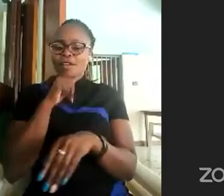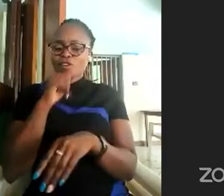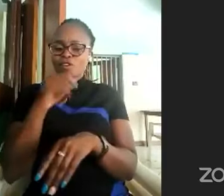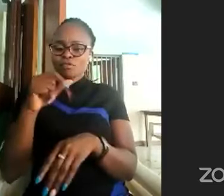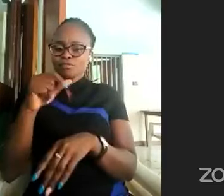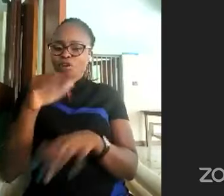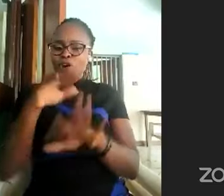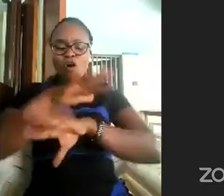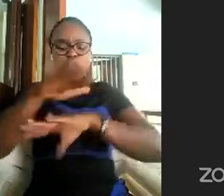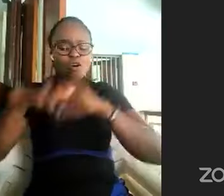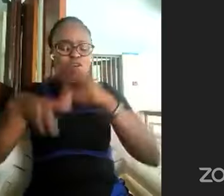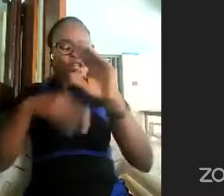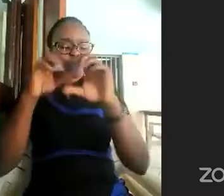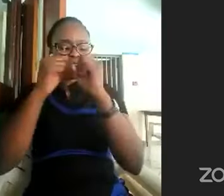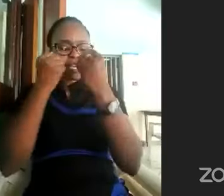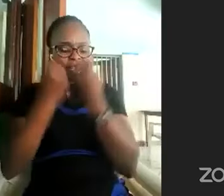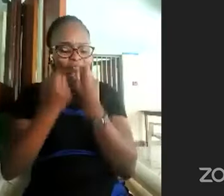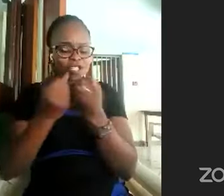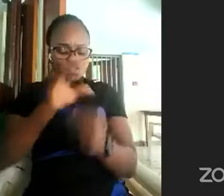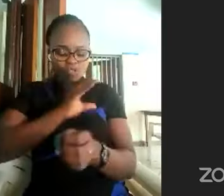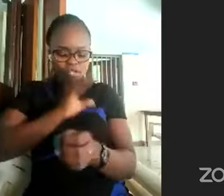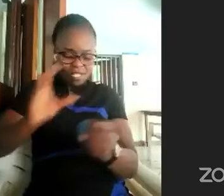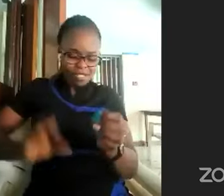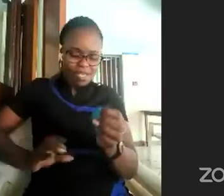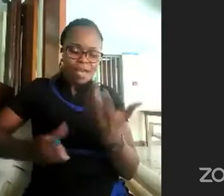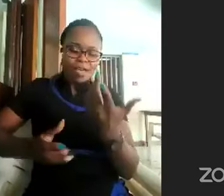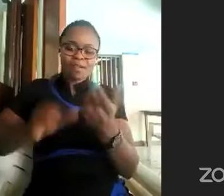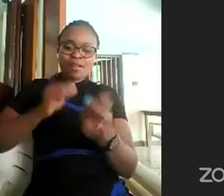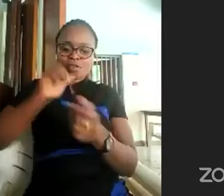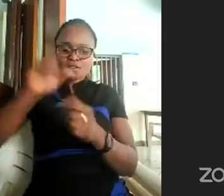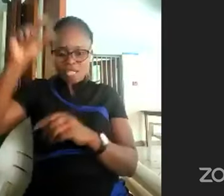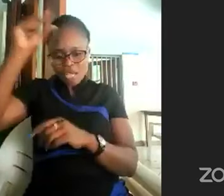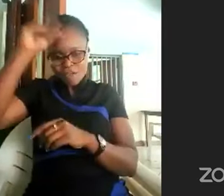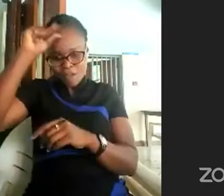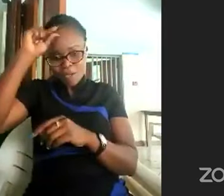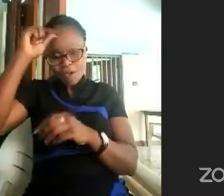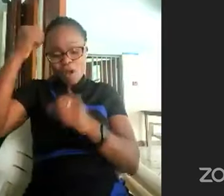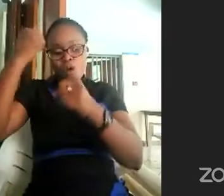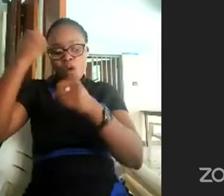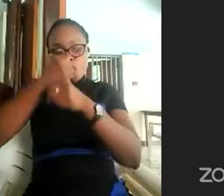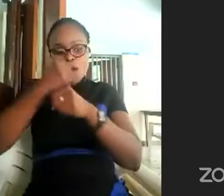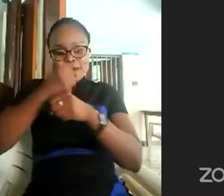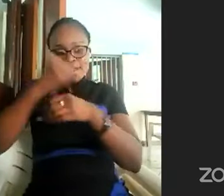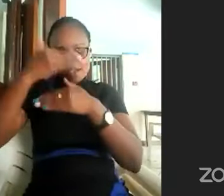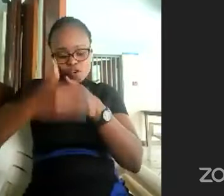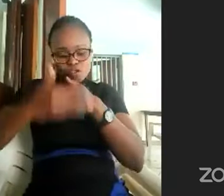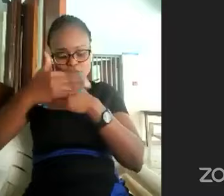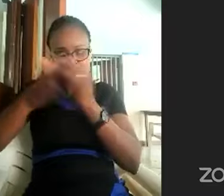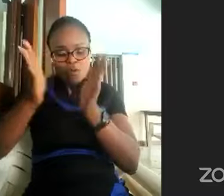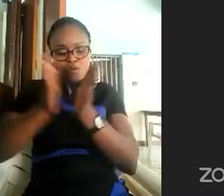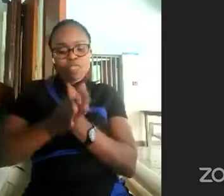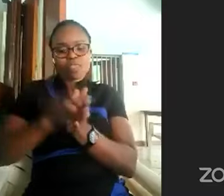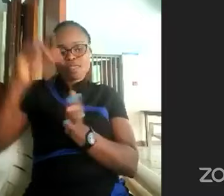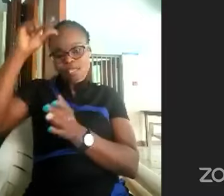work closely with the government to provide the human security. So when